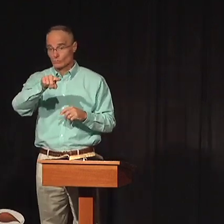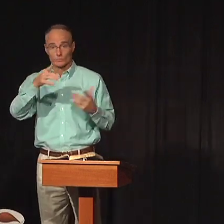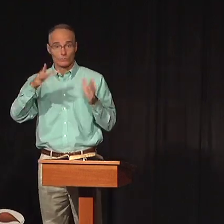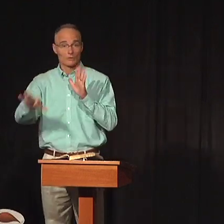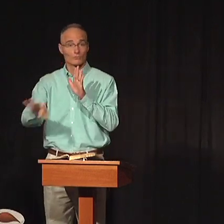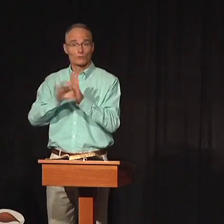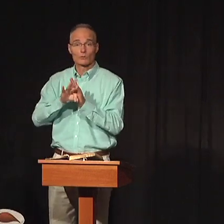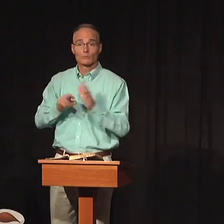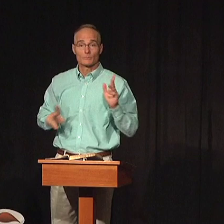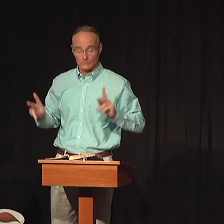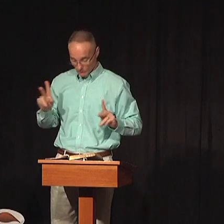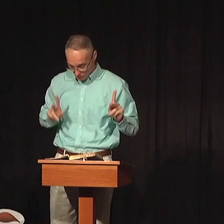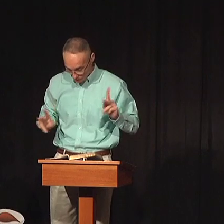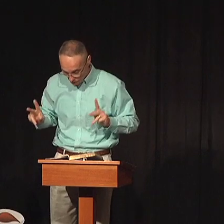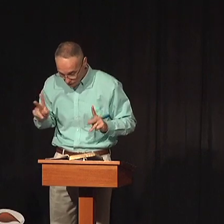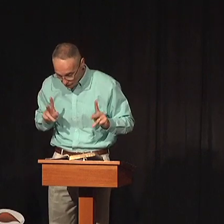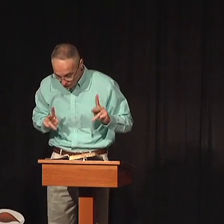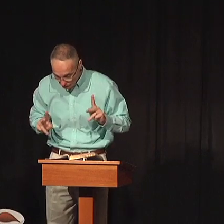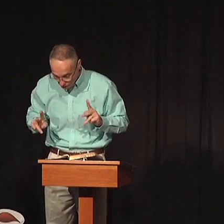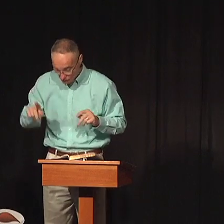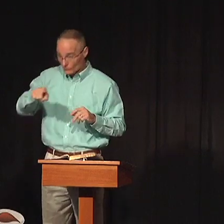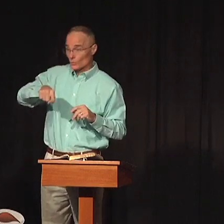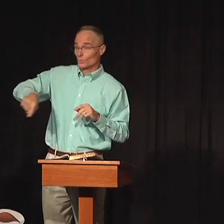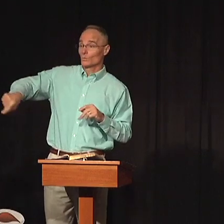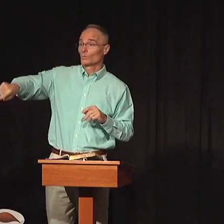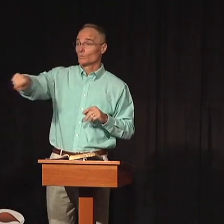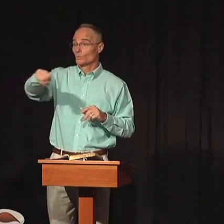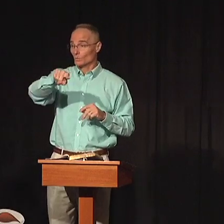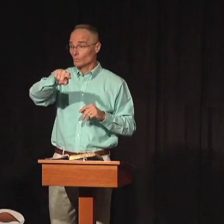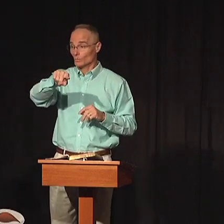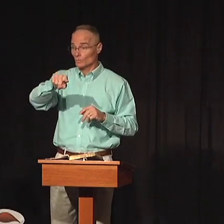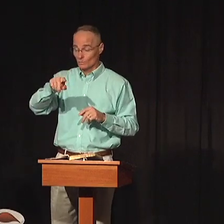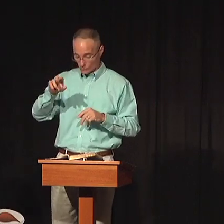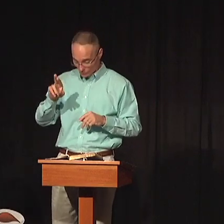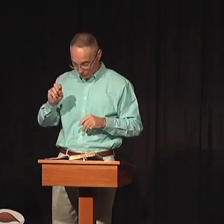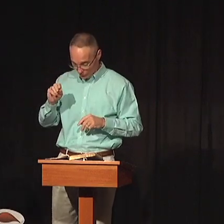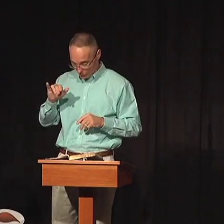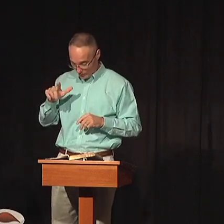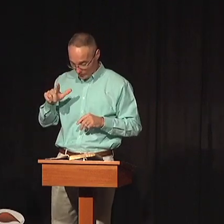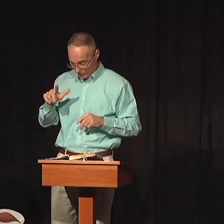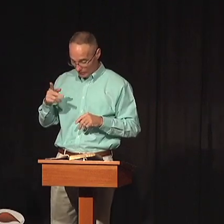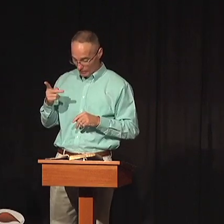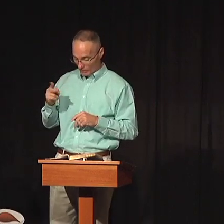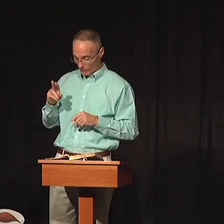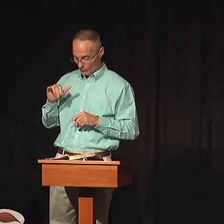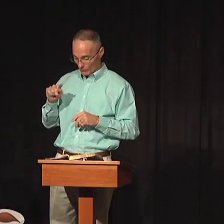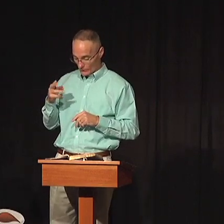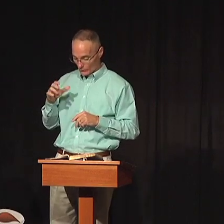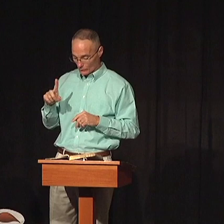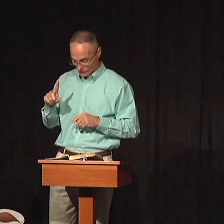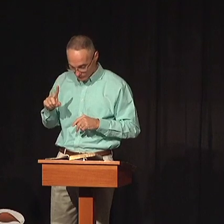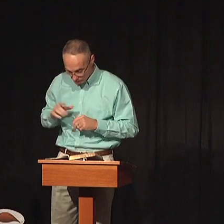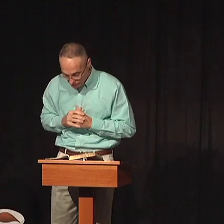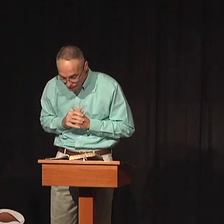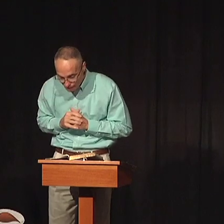You are chosen people. You are royal priests.